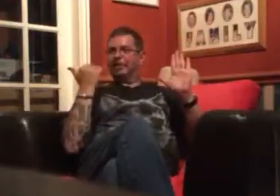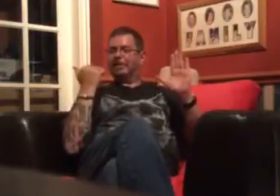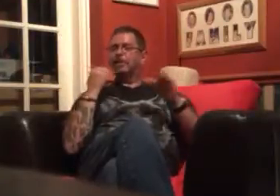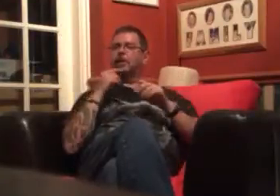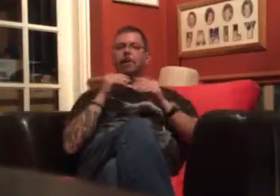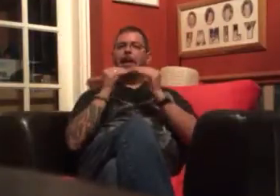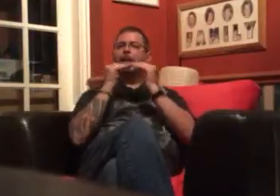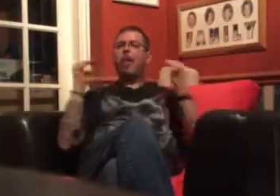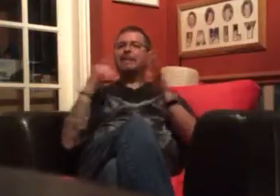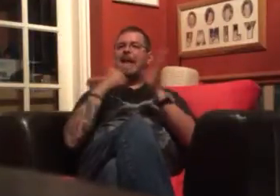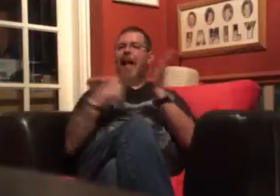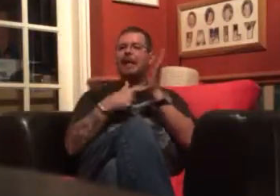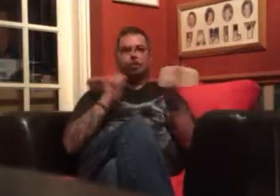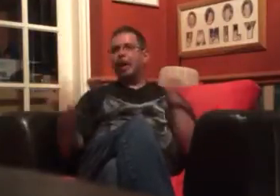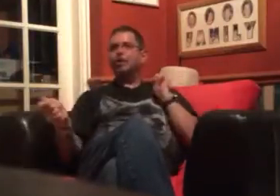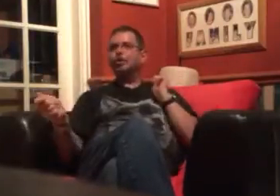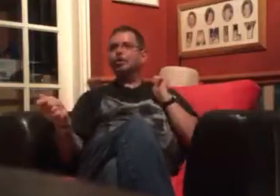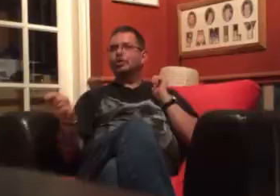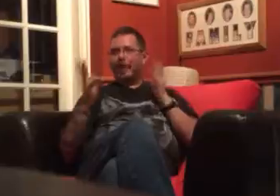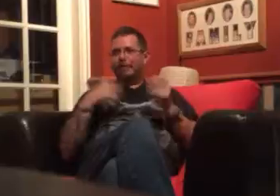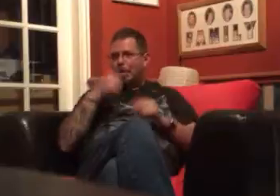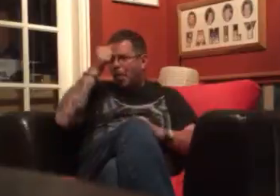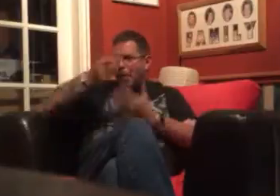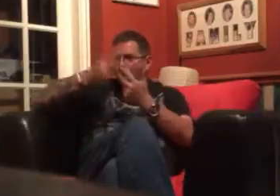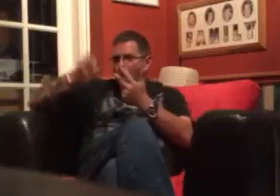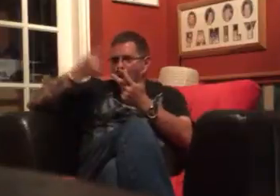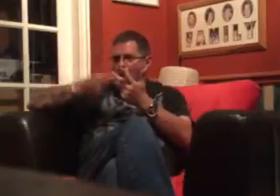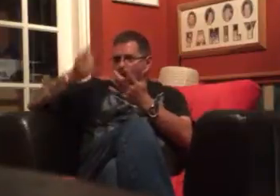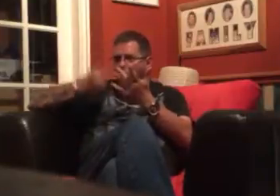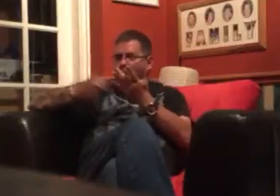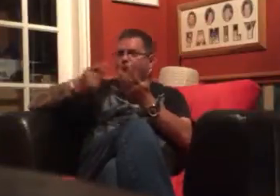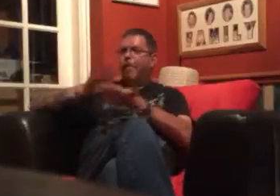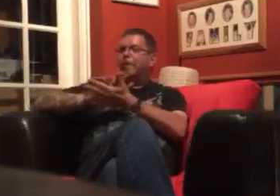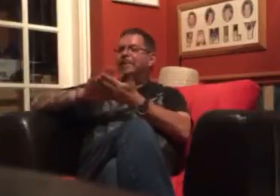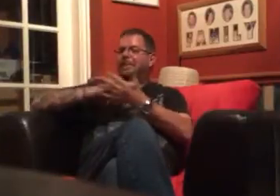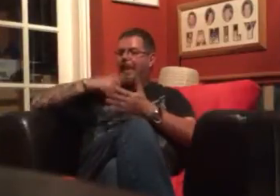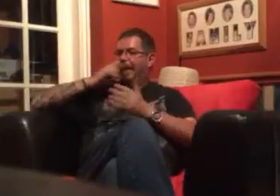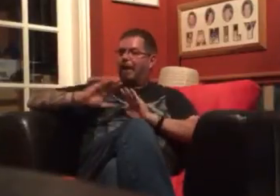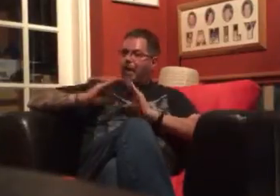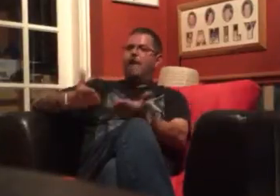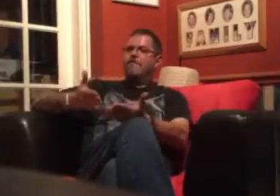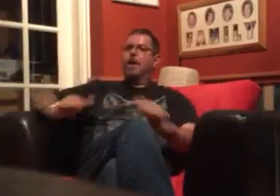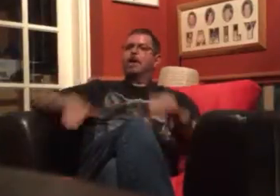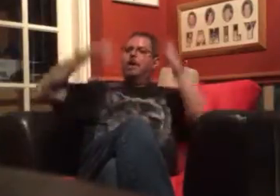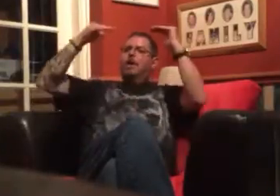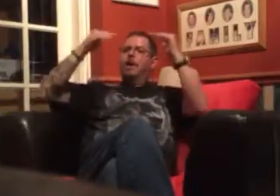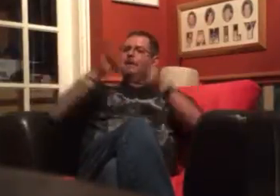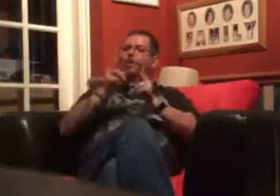the Disability Act, and obviously we have the Equality Act as well that was soon implemented. And it's obviously all these policies and procedures that I need to be aware